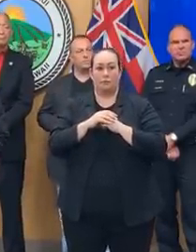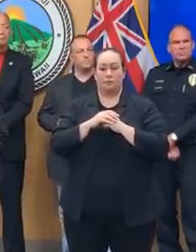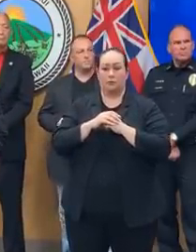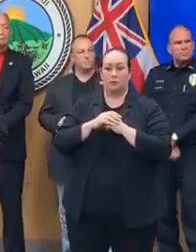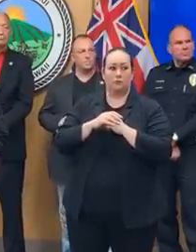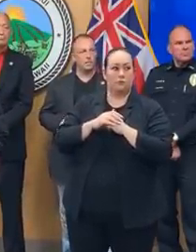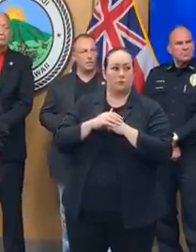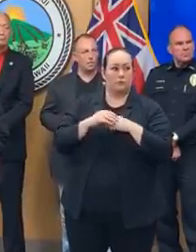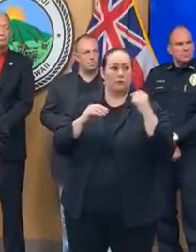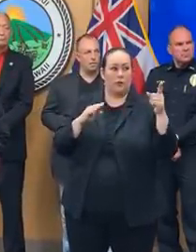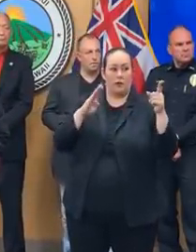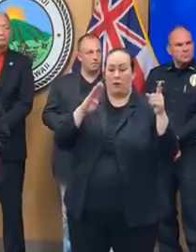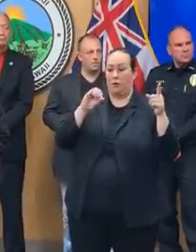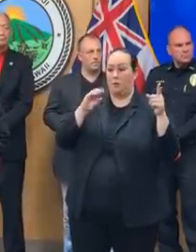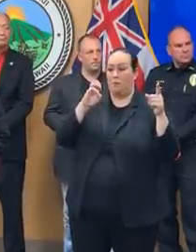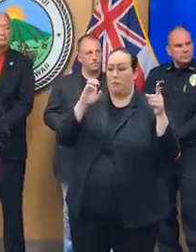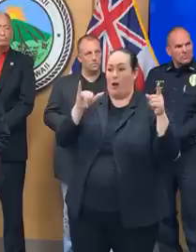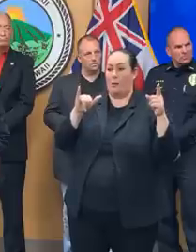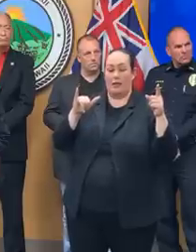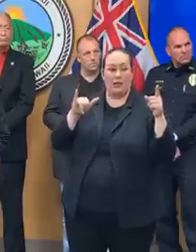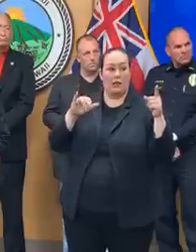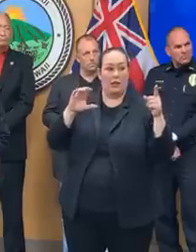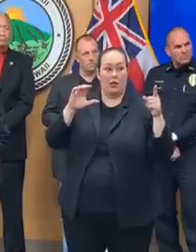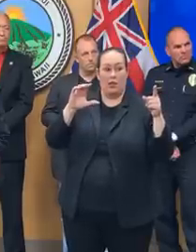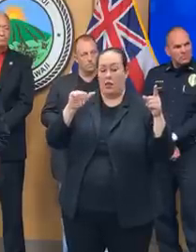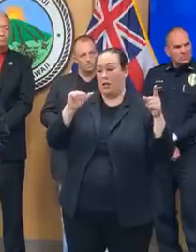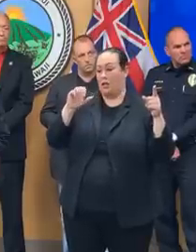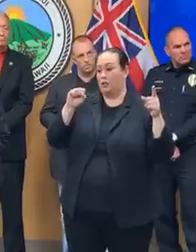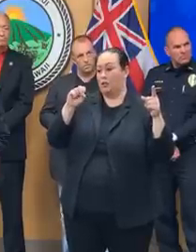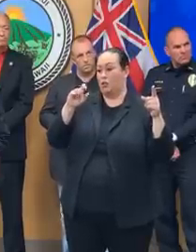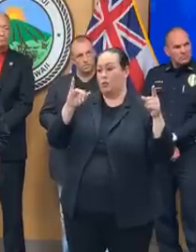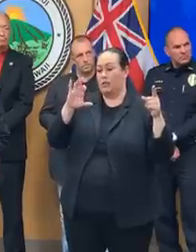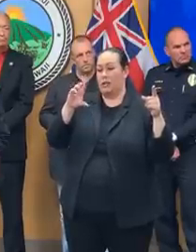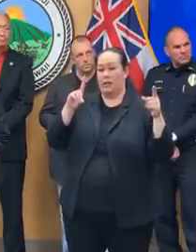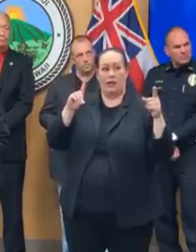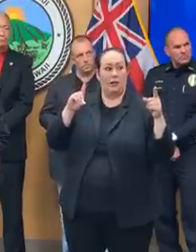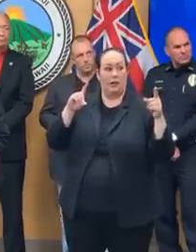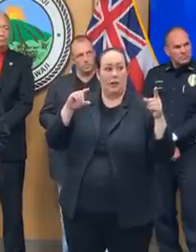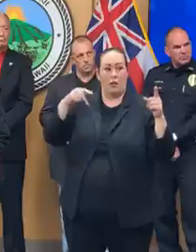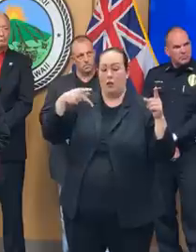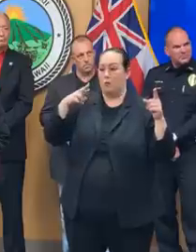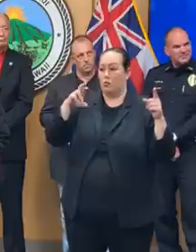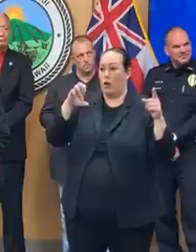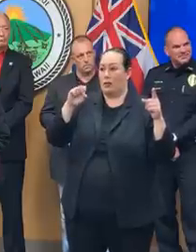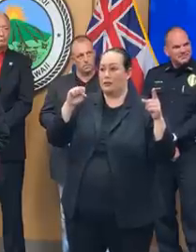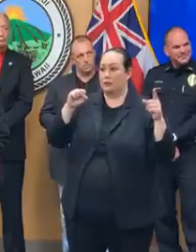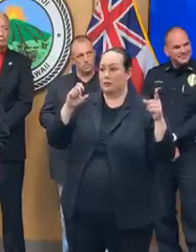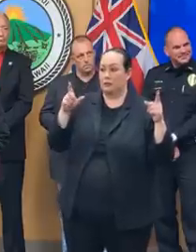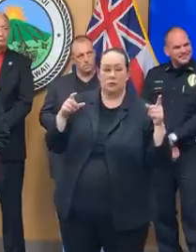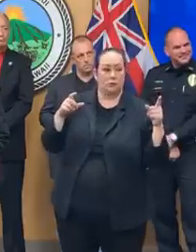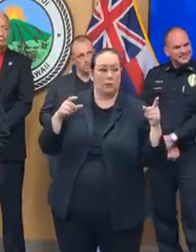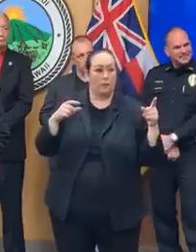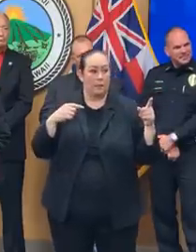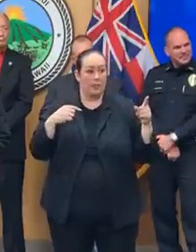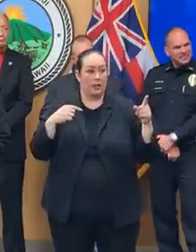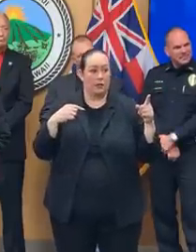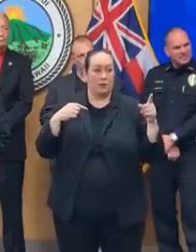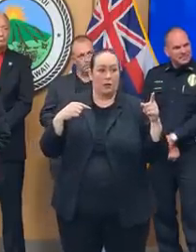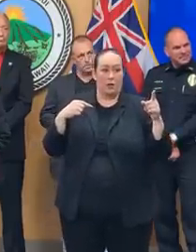go here. All right, Bobby Calvon with the Associated Press and a product of the land of Aloha. Thank you.